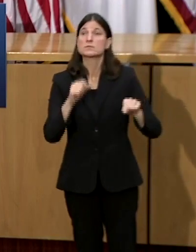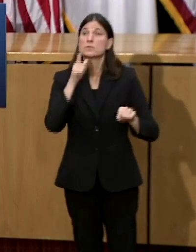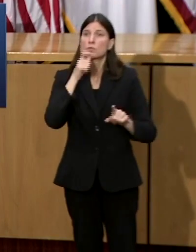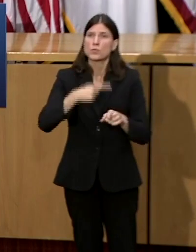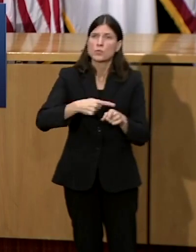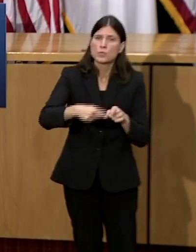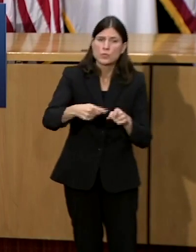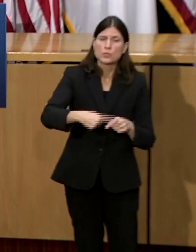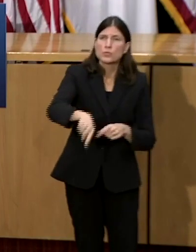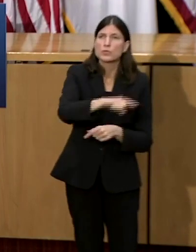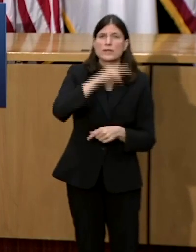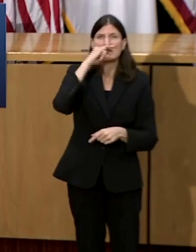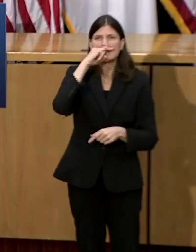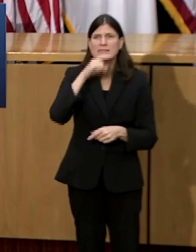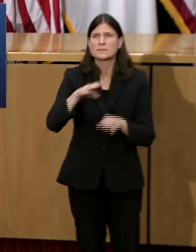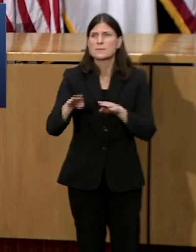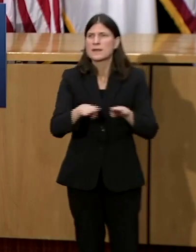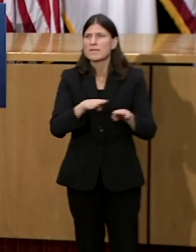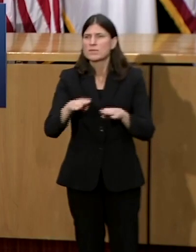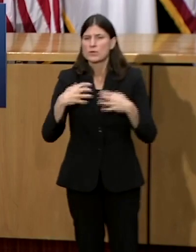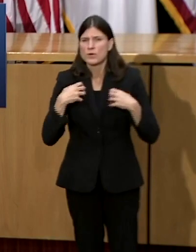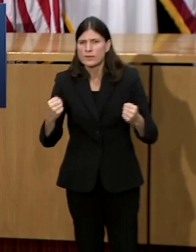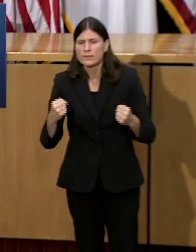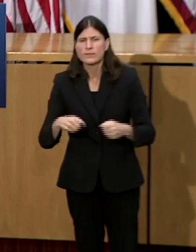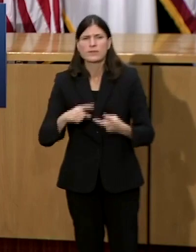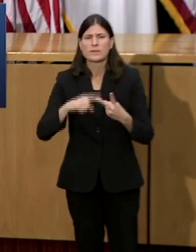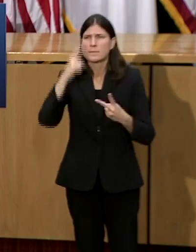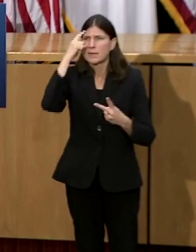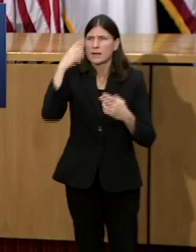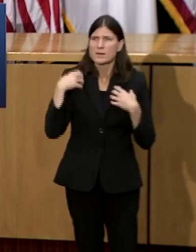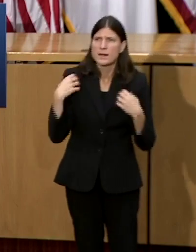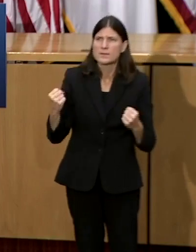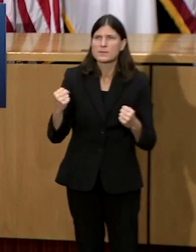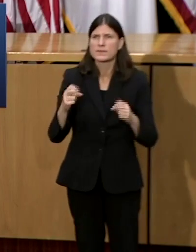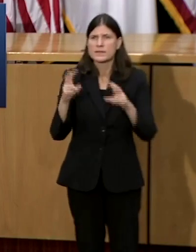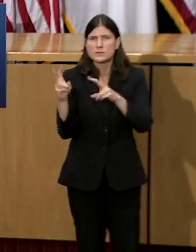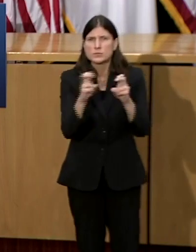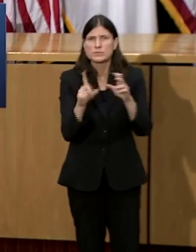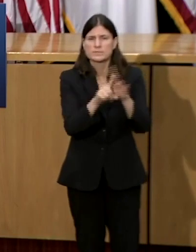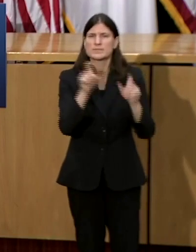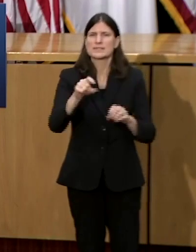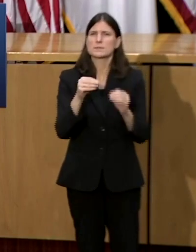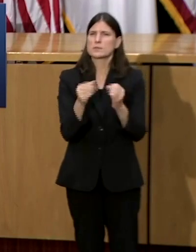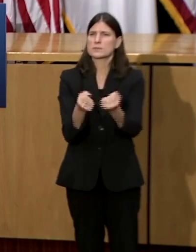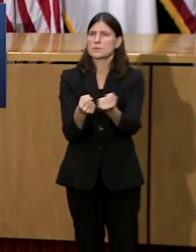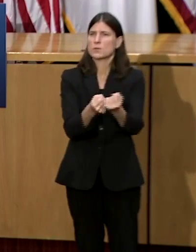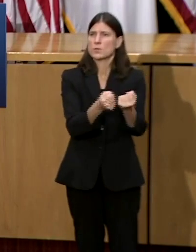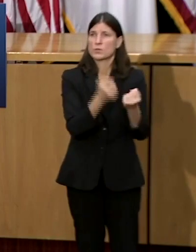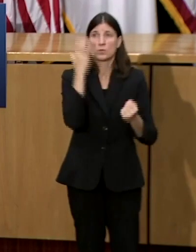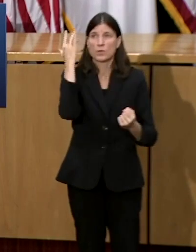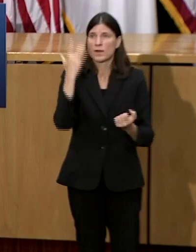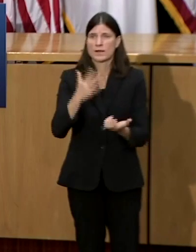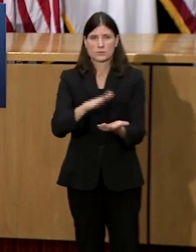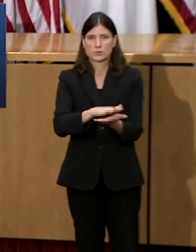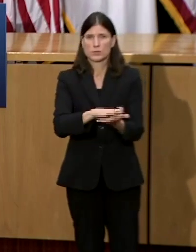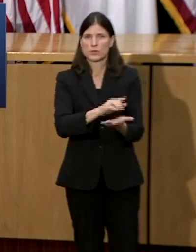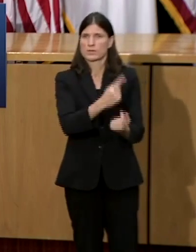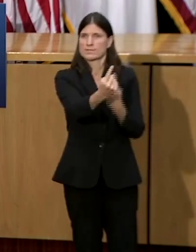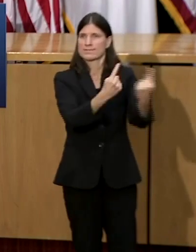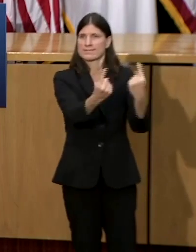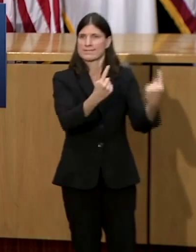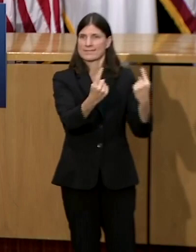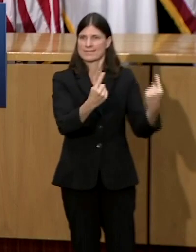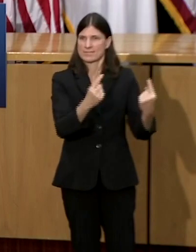use, mental health, or conduct disorders. As Secretary Pizer and Commissioner Riley will detail in a moment, this has been a difficult time for